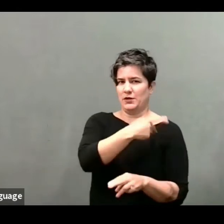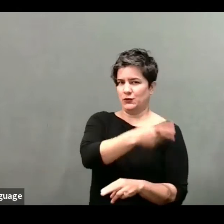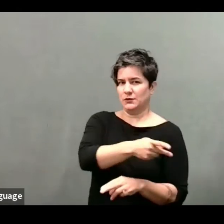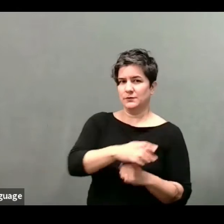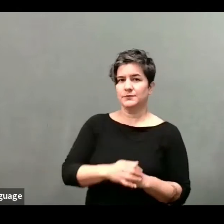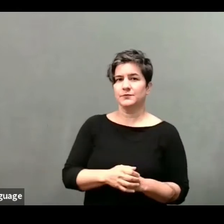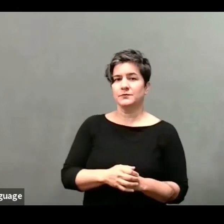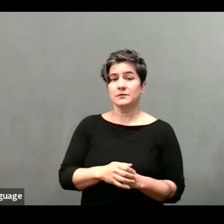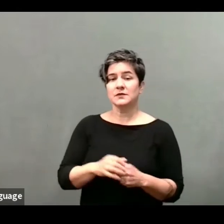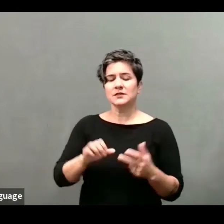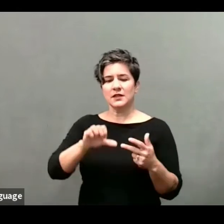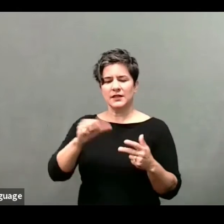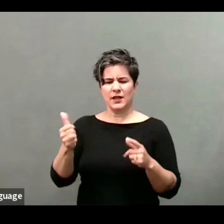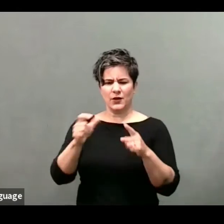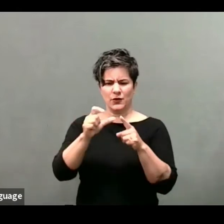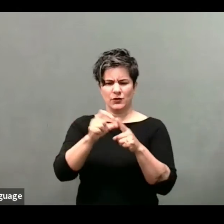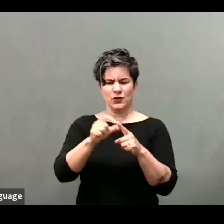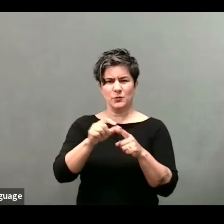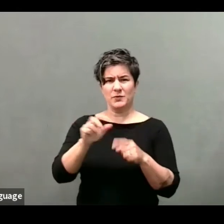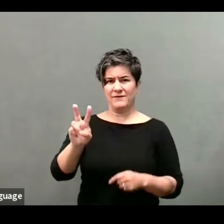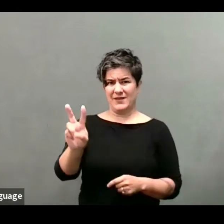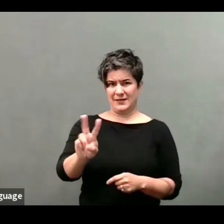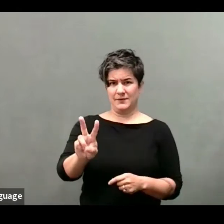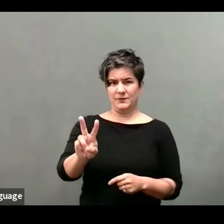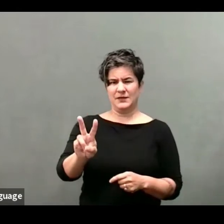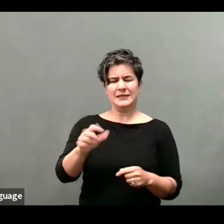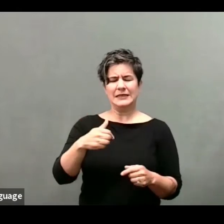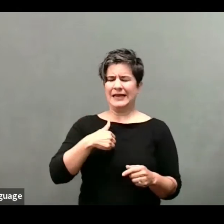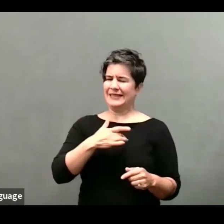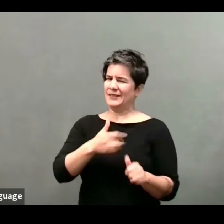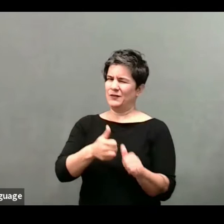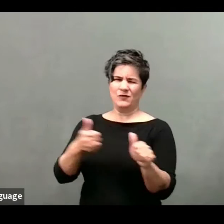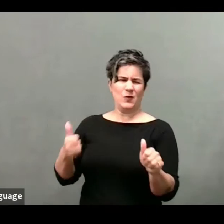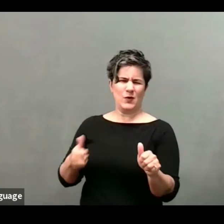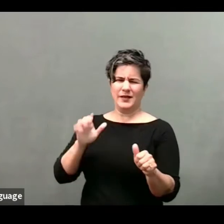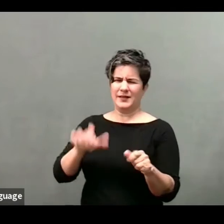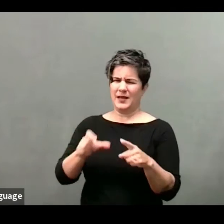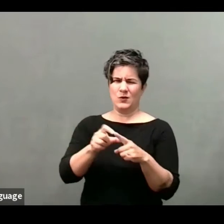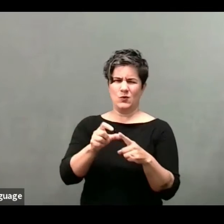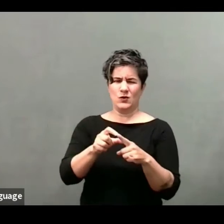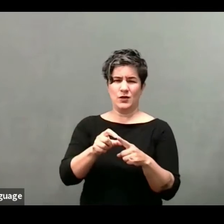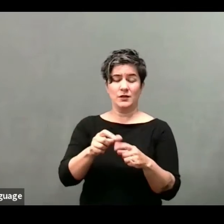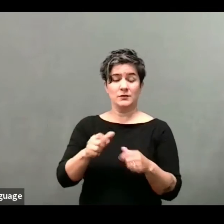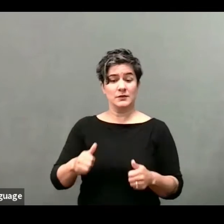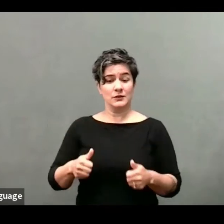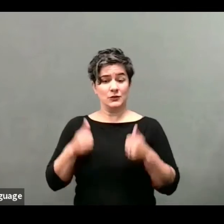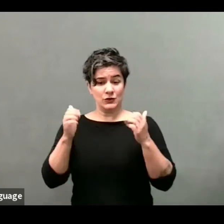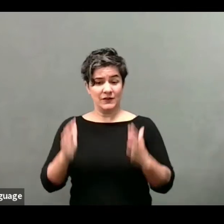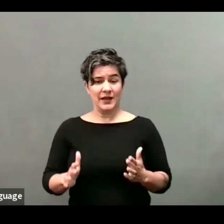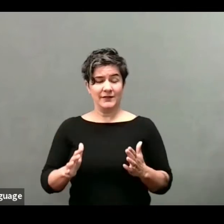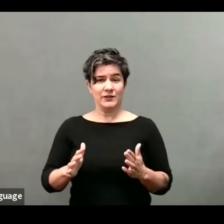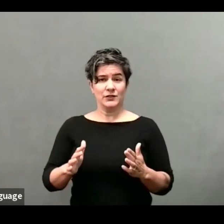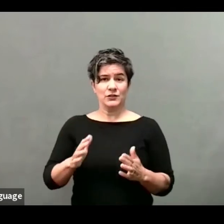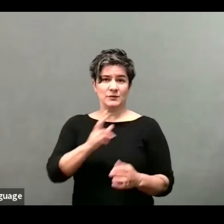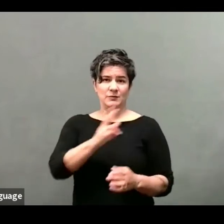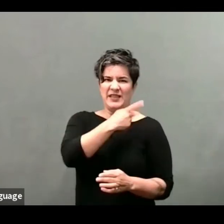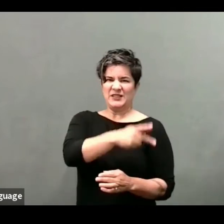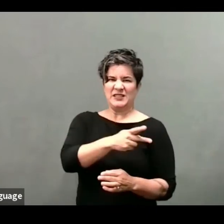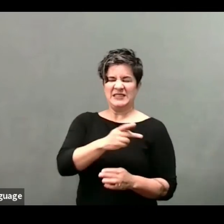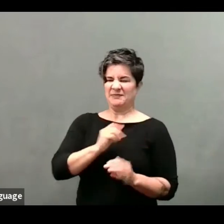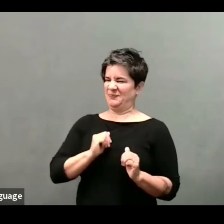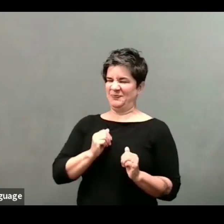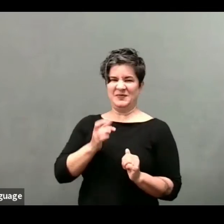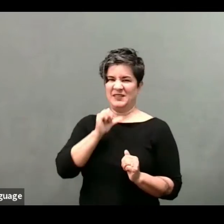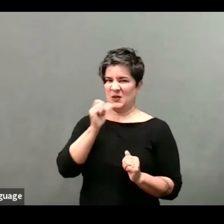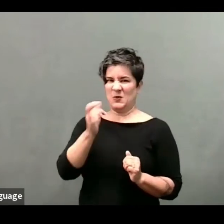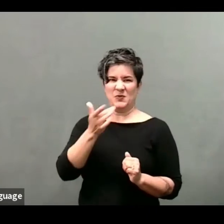term, which is victim. In general, I try to stay away from that term because most survivors and patients that I've worked with don't